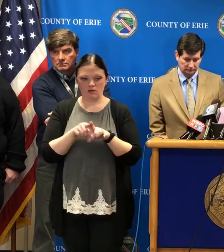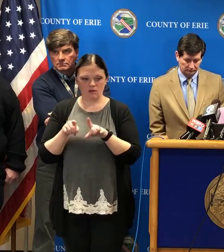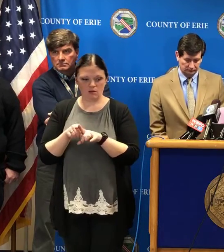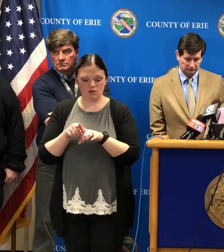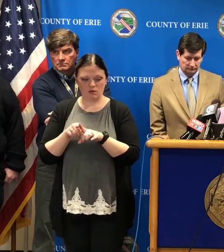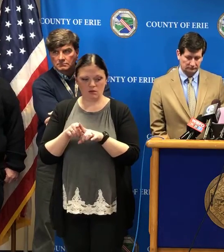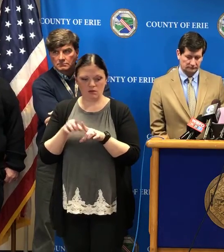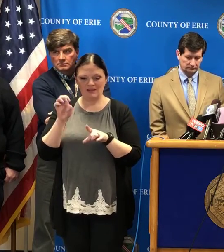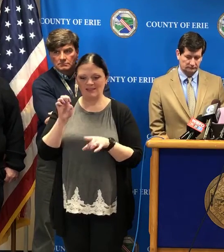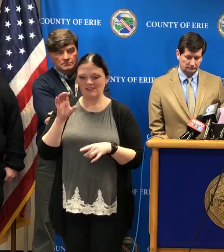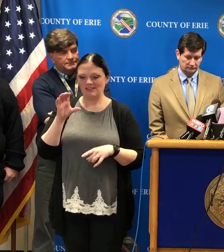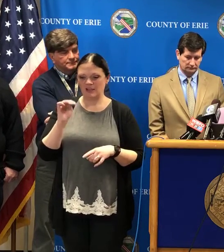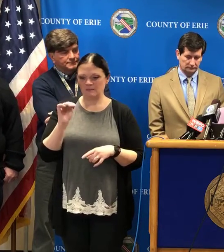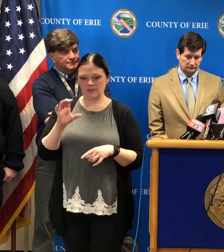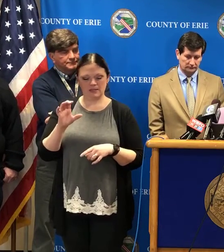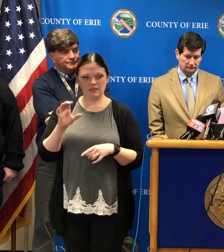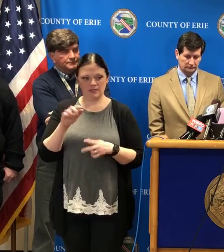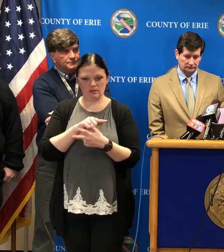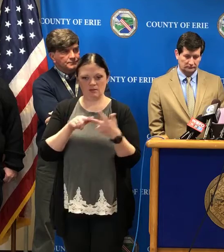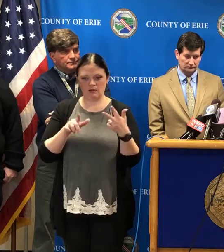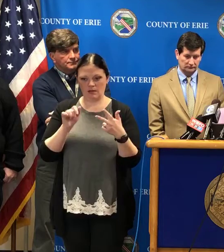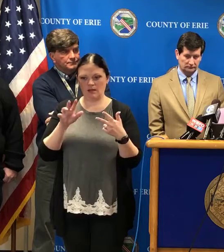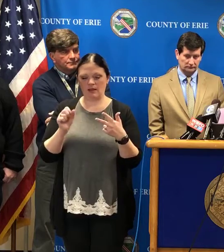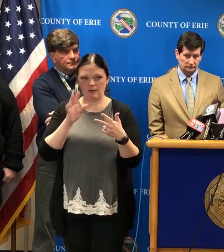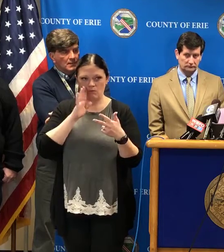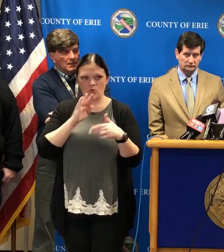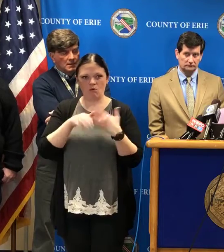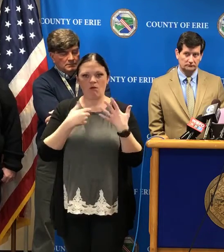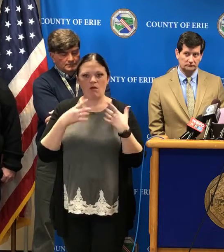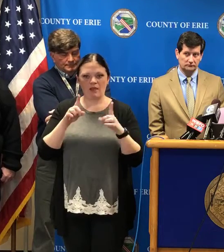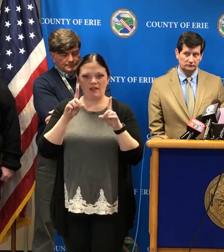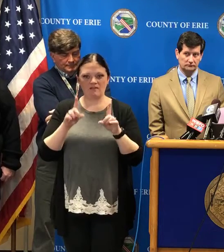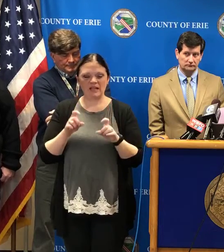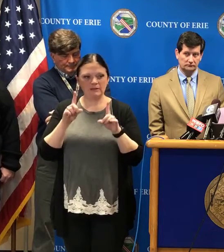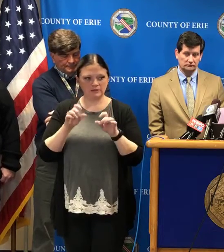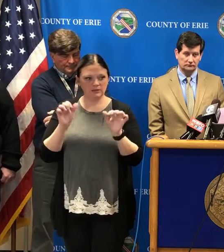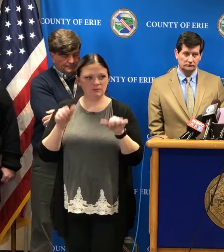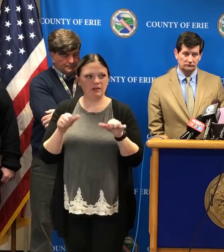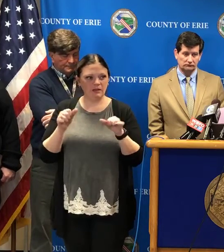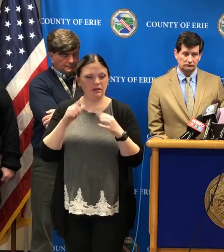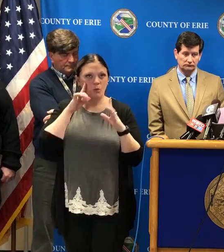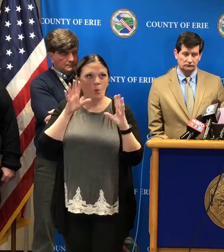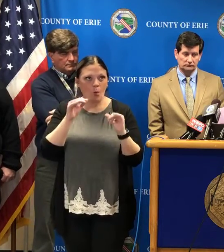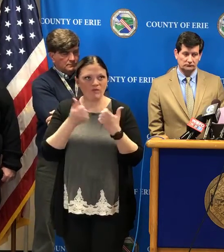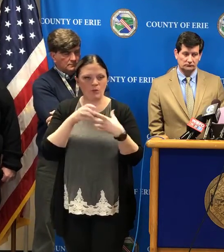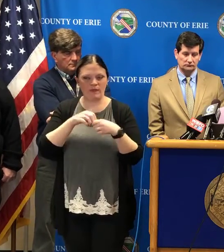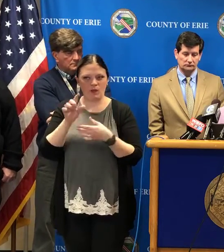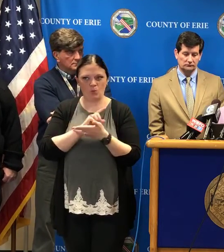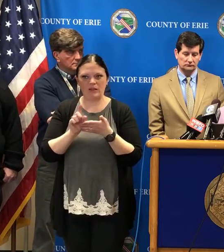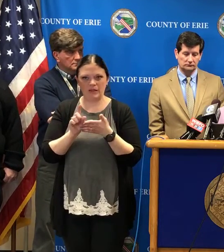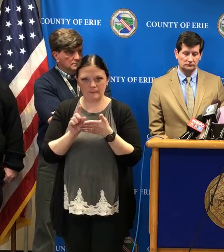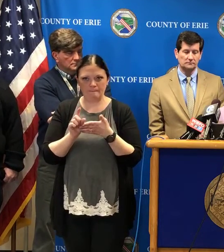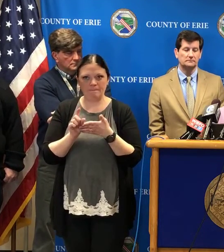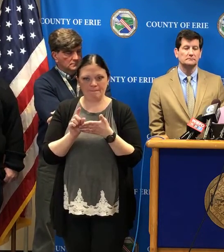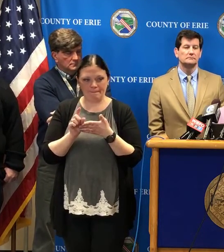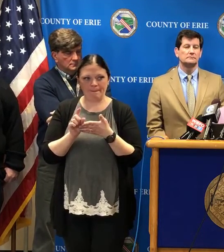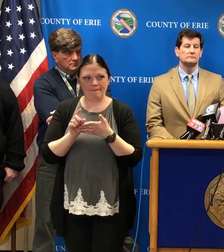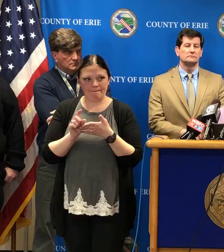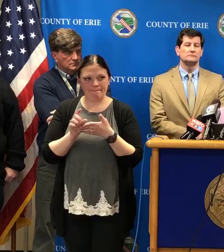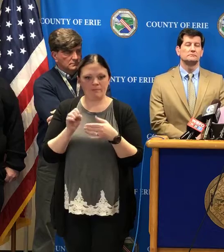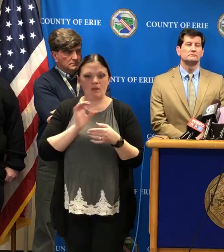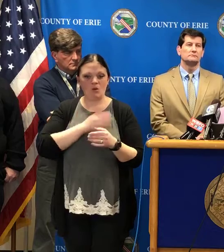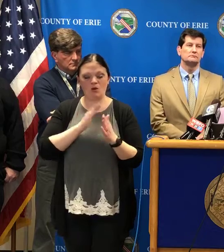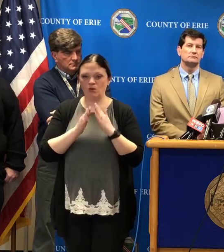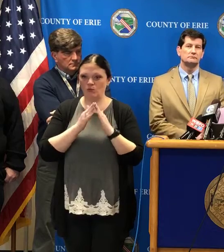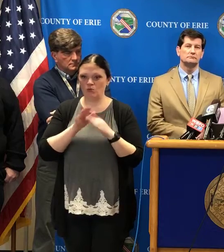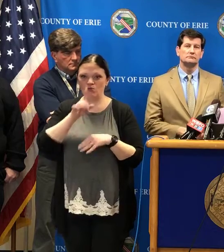And also ECMC, those labs are all going to have testing capacity hopefully within the next week or so. So our community is